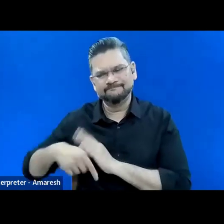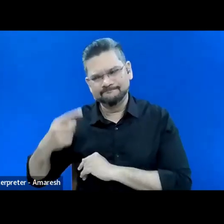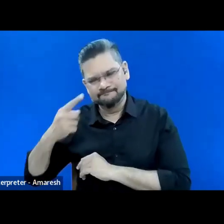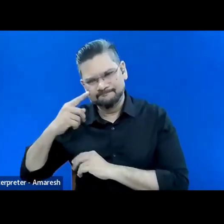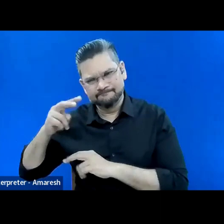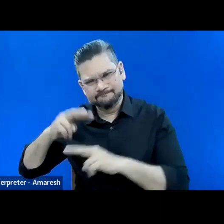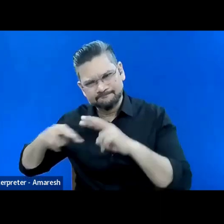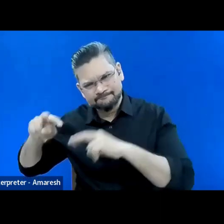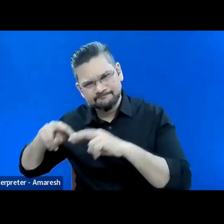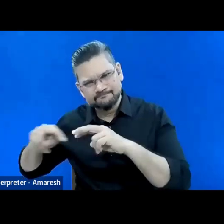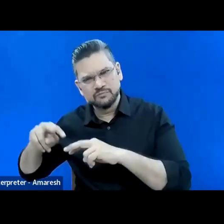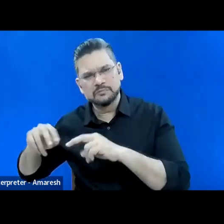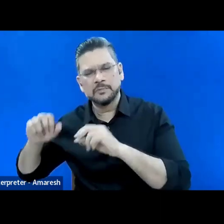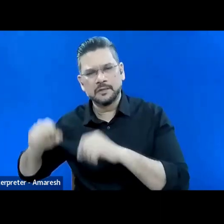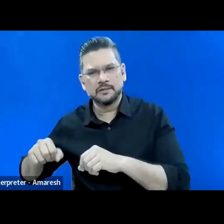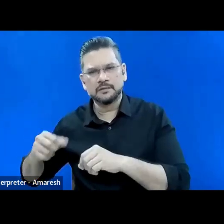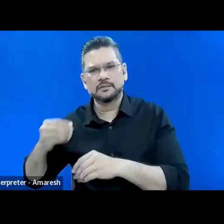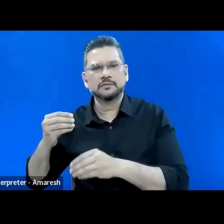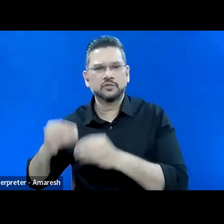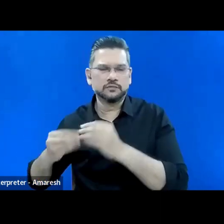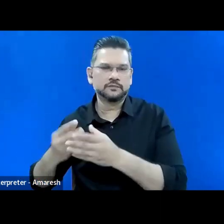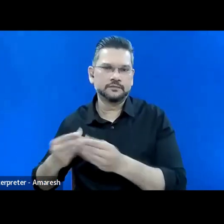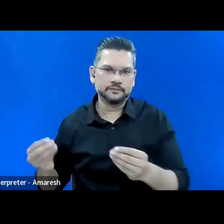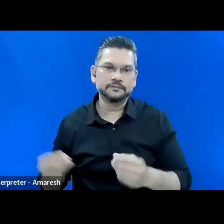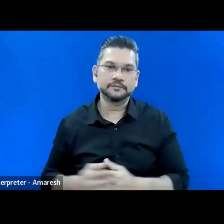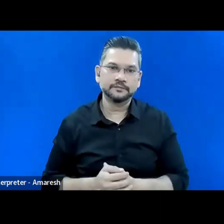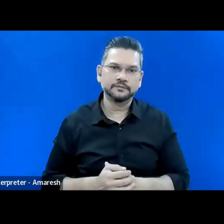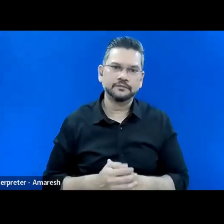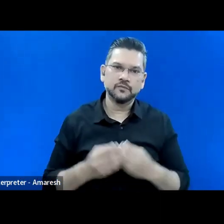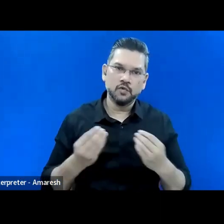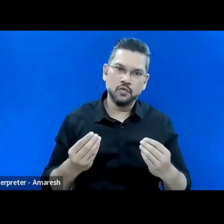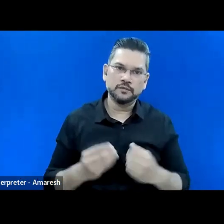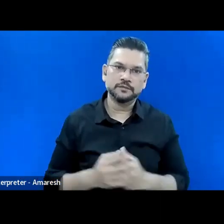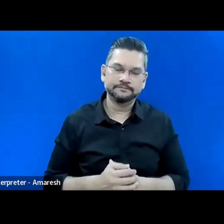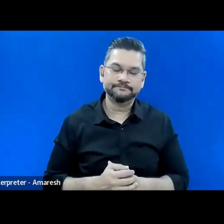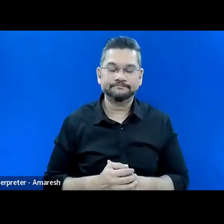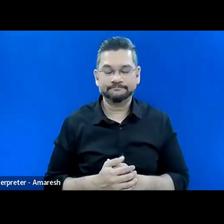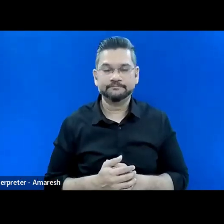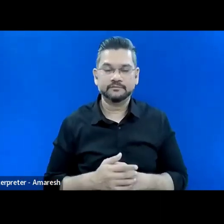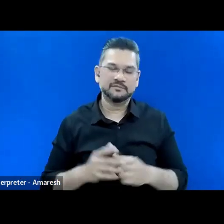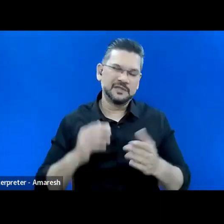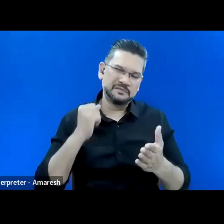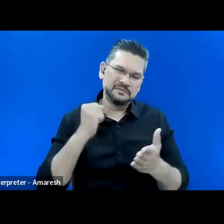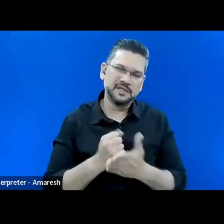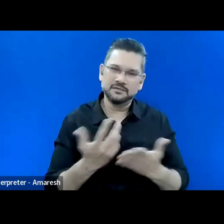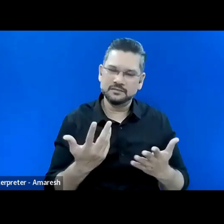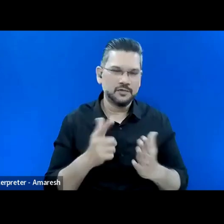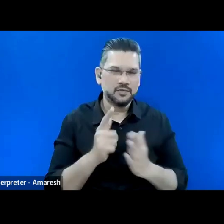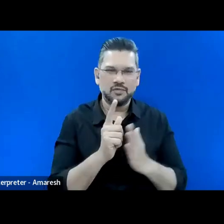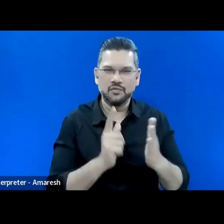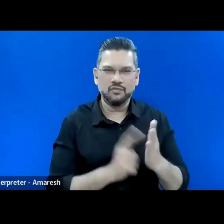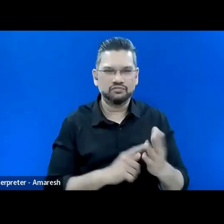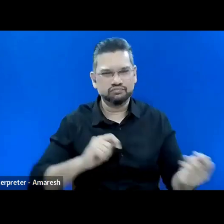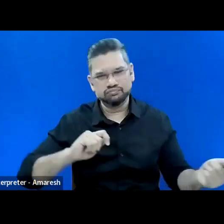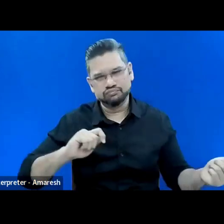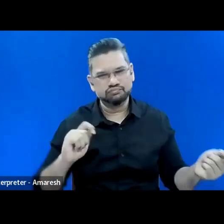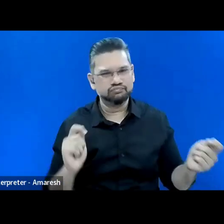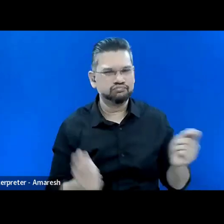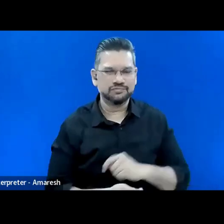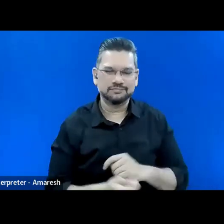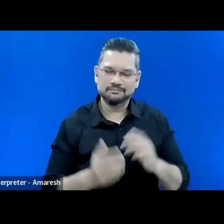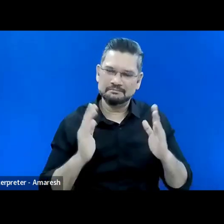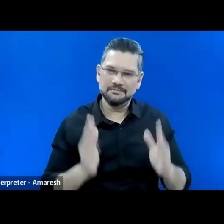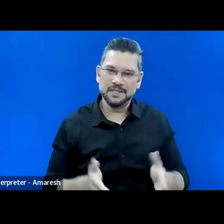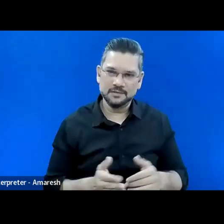see. And what can be done is, number one, we need to really overhaul our justice system. You know, women-centered justice